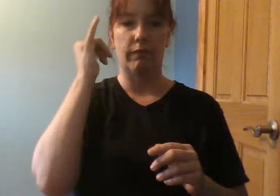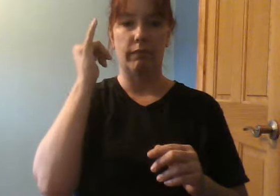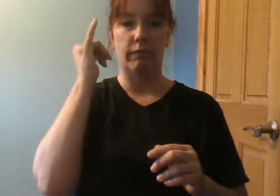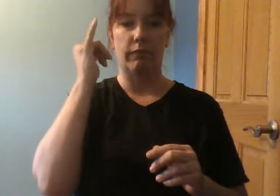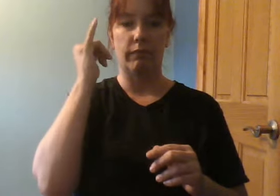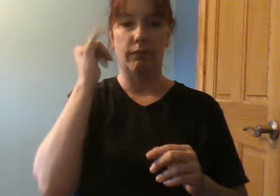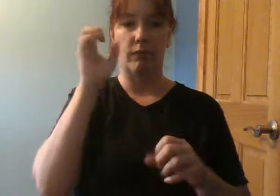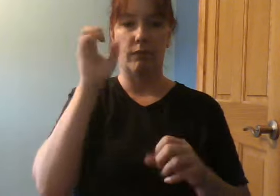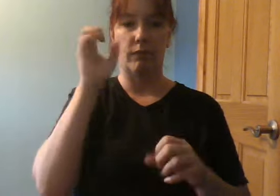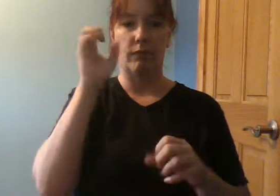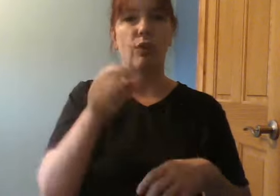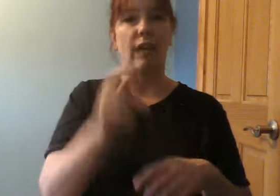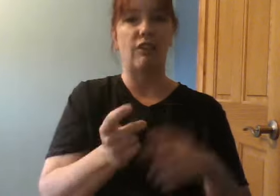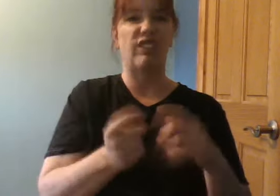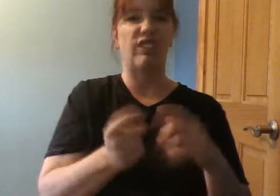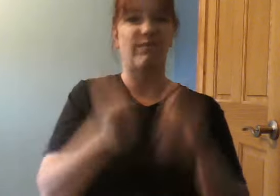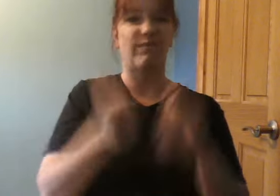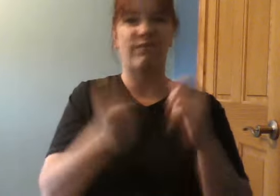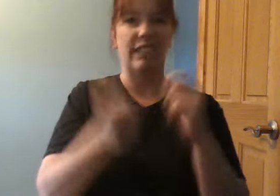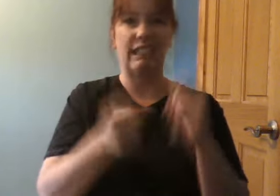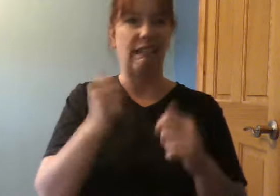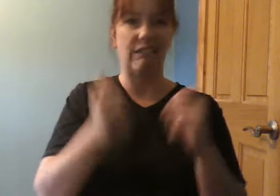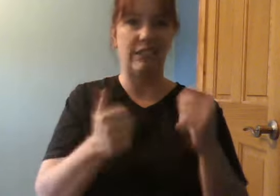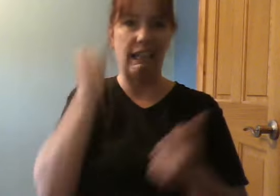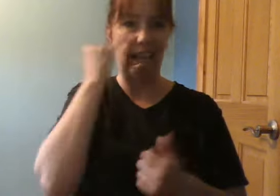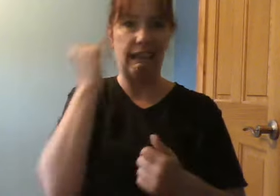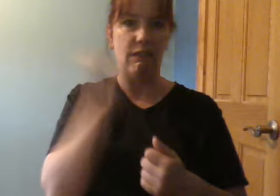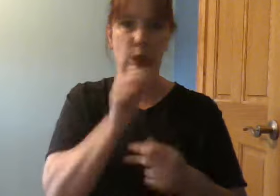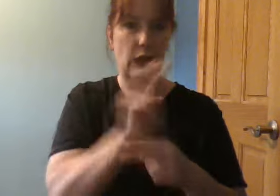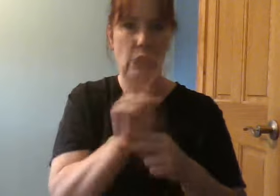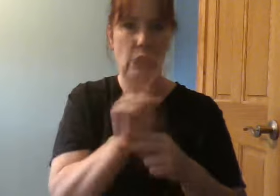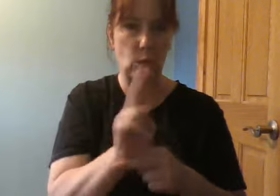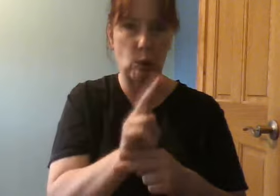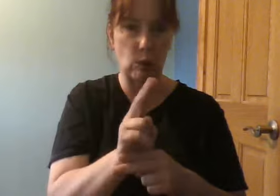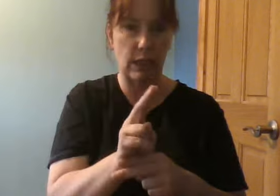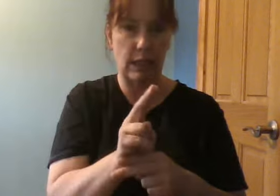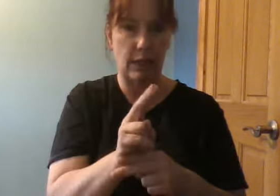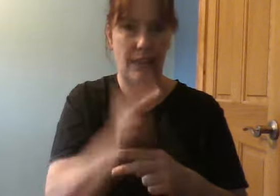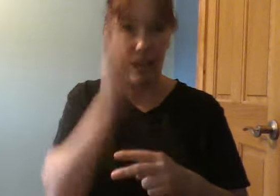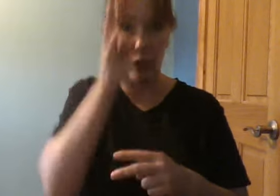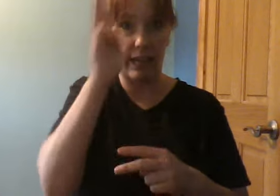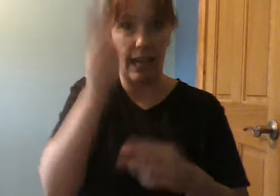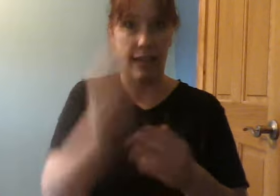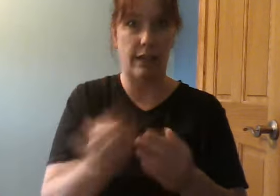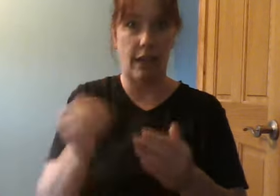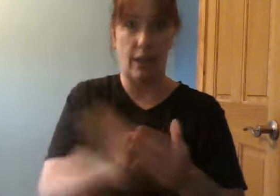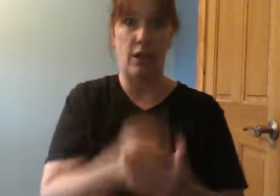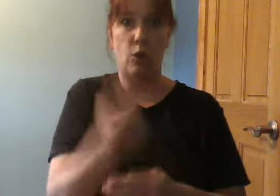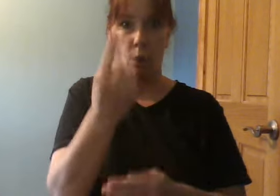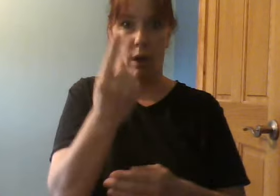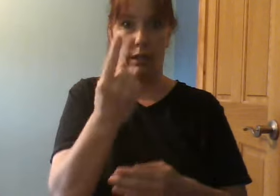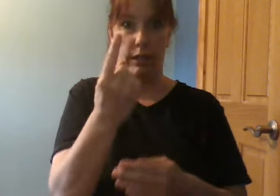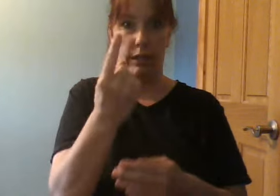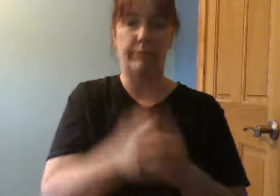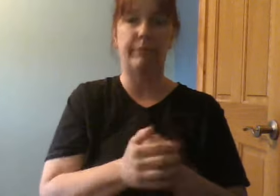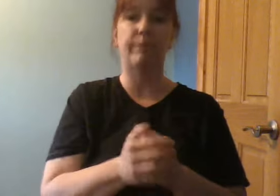you have an identity that's given to you by someone, the government, or whatever, you have to stick with that identity and use it in all places. That's absolutely wrong. Why would